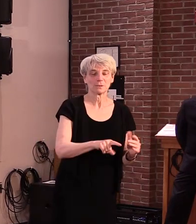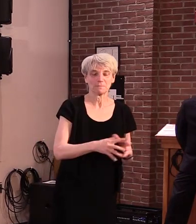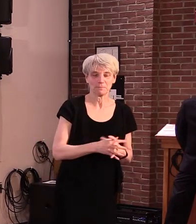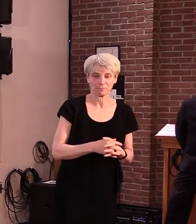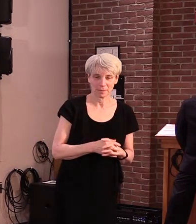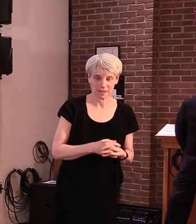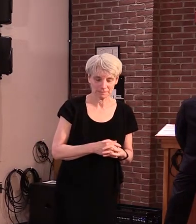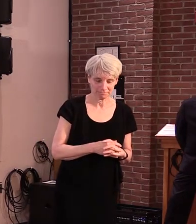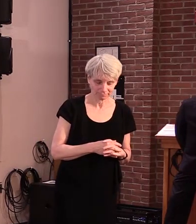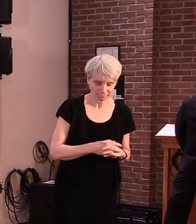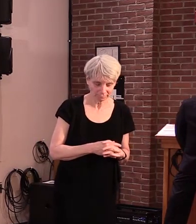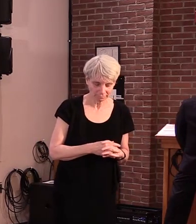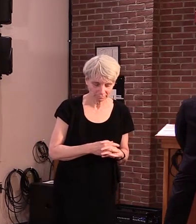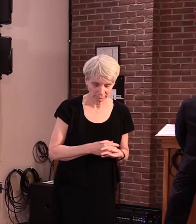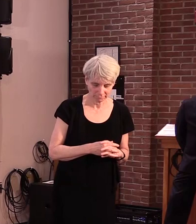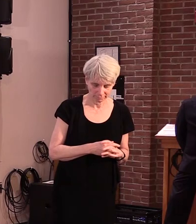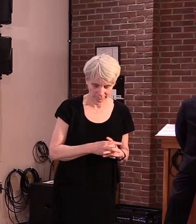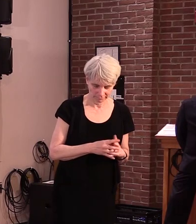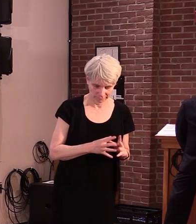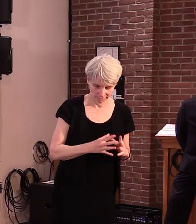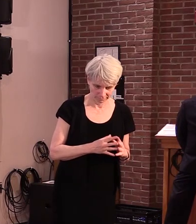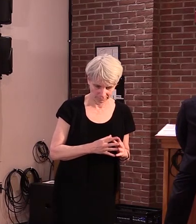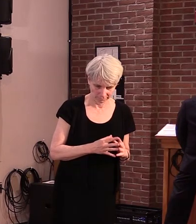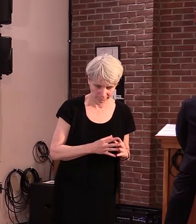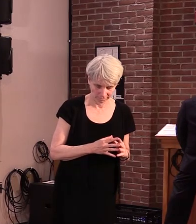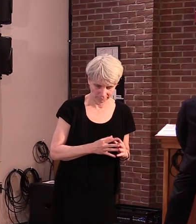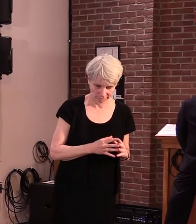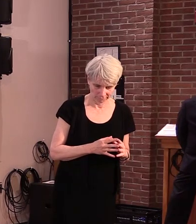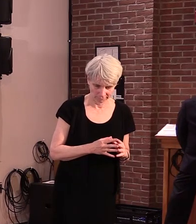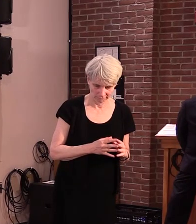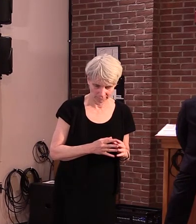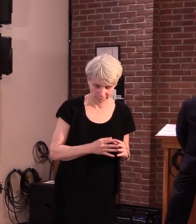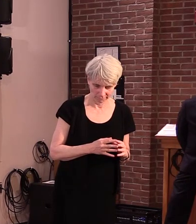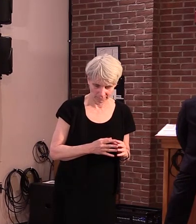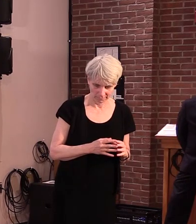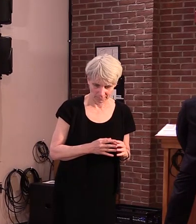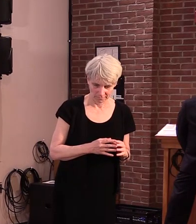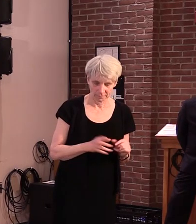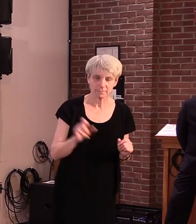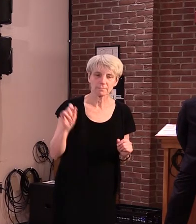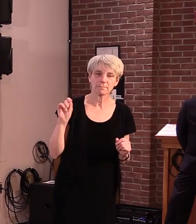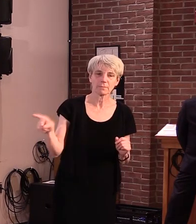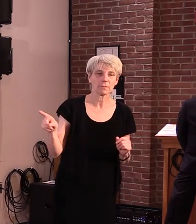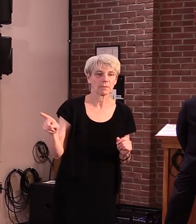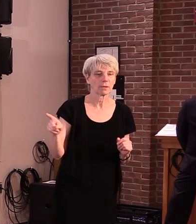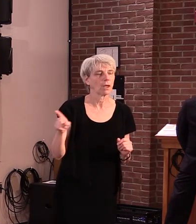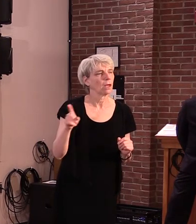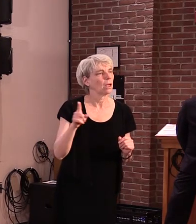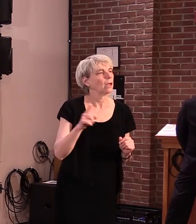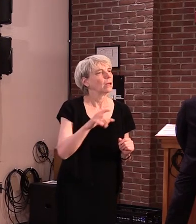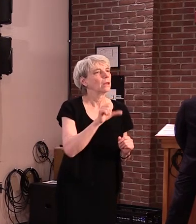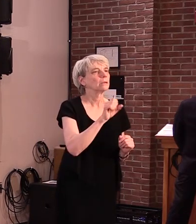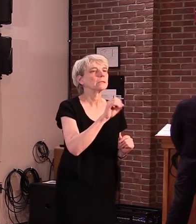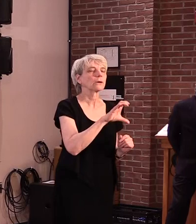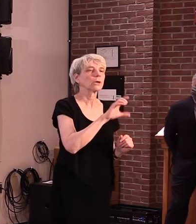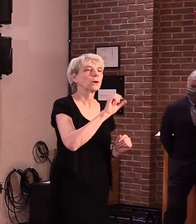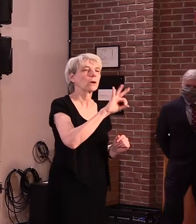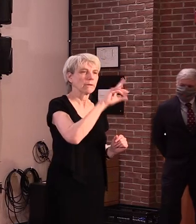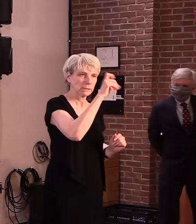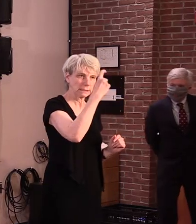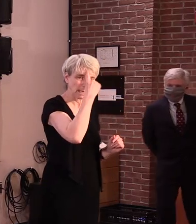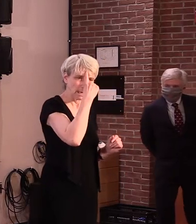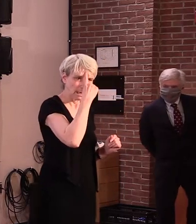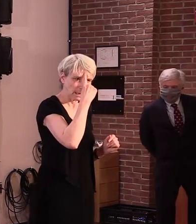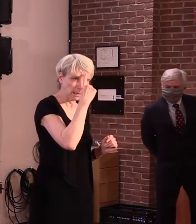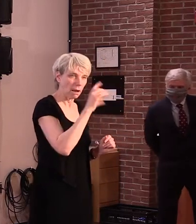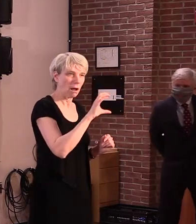Hi, Governor. I'm curious if you expect to reach an agreement with Secretary Condos about the mail-in